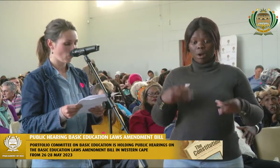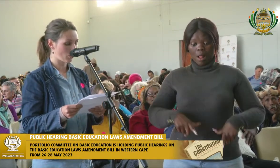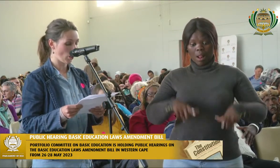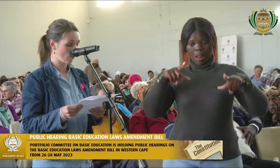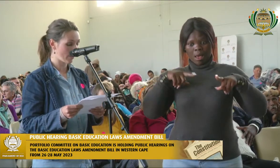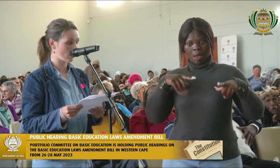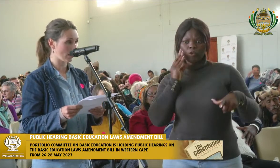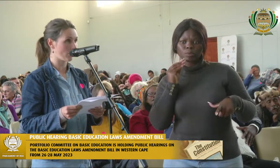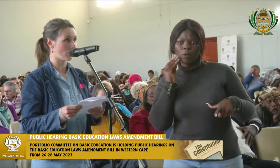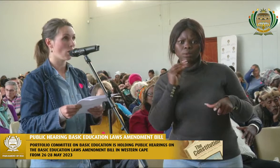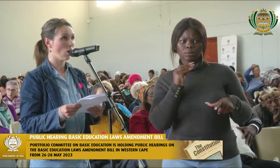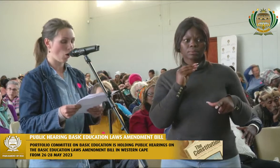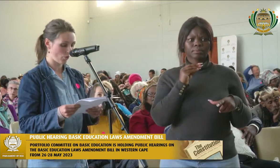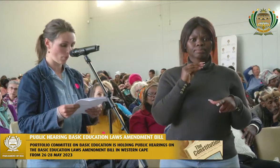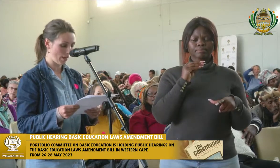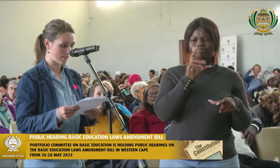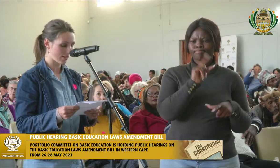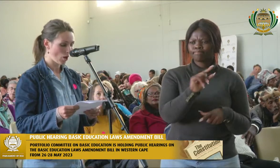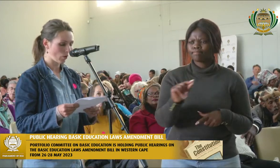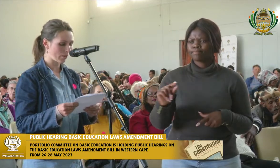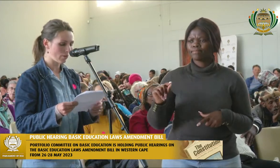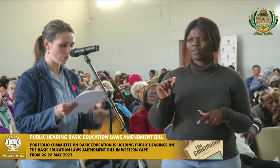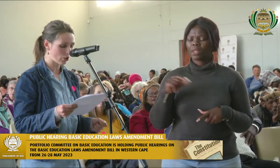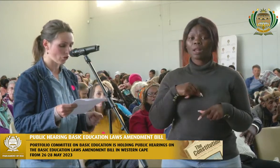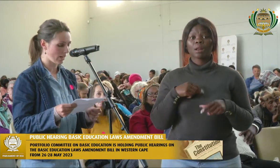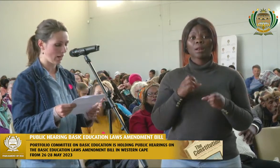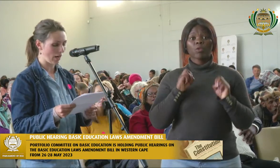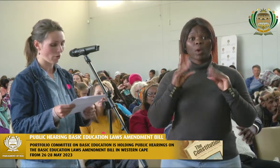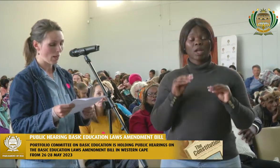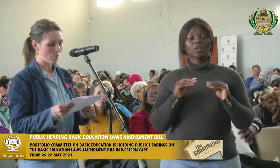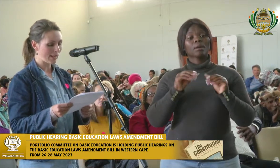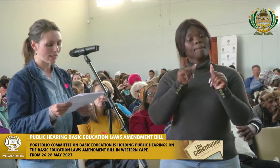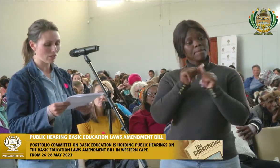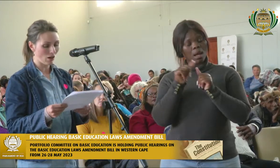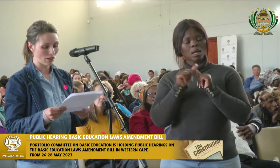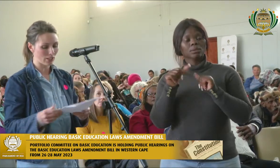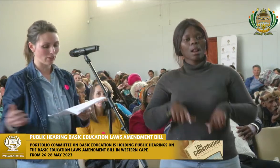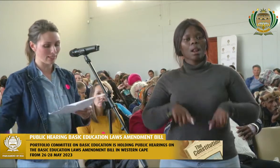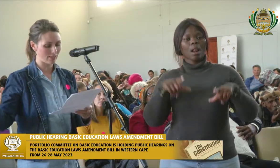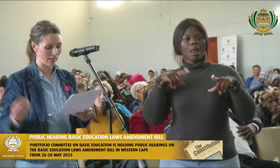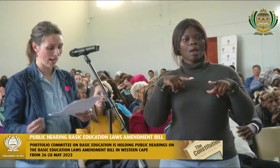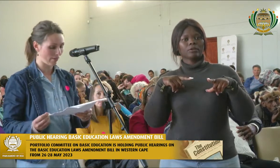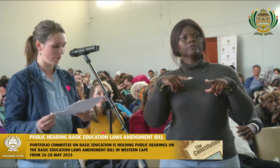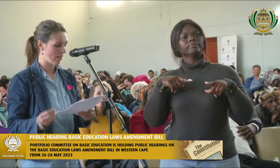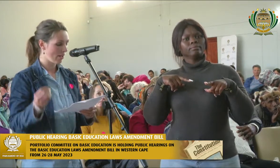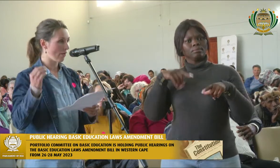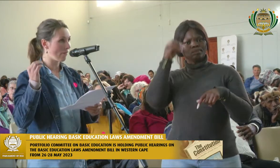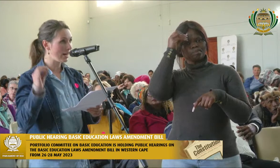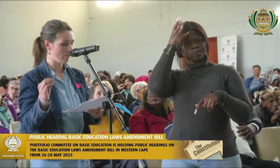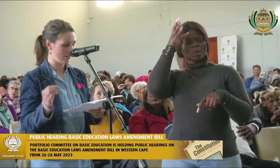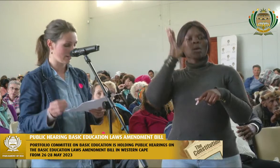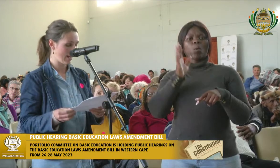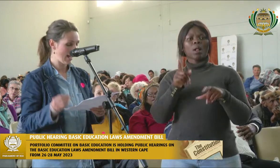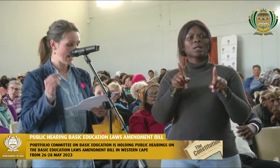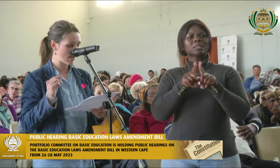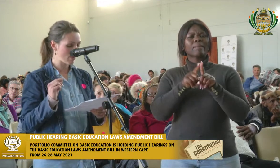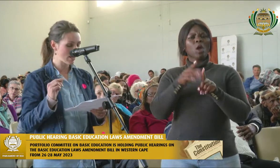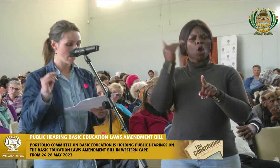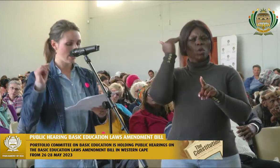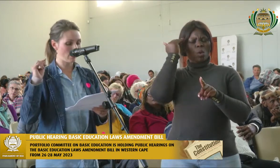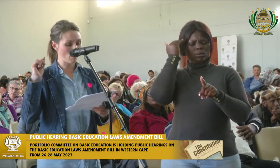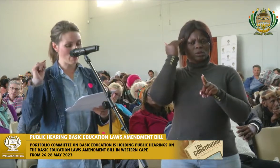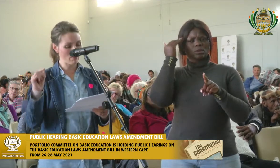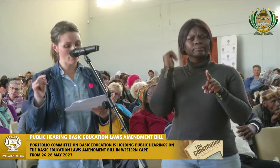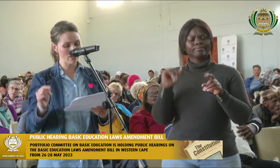experiences, which home education offer best, will enrich their life, making knowledge that is gathered relevant,